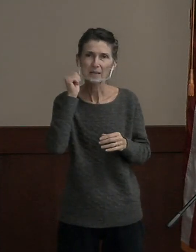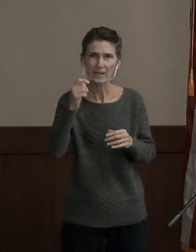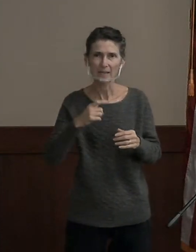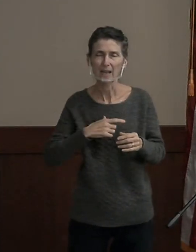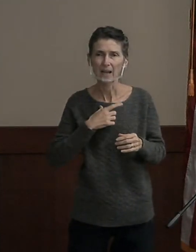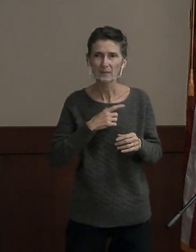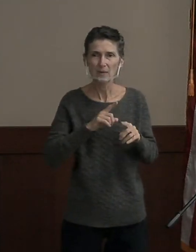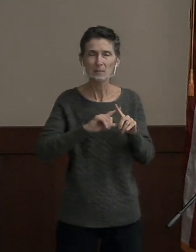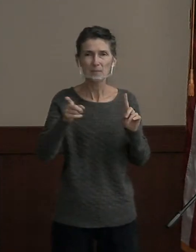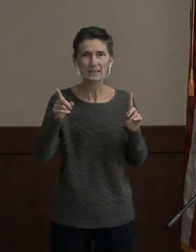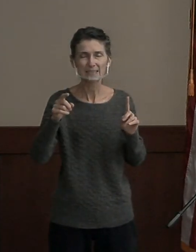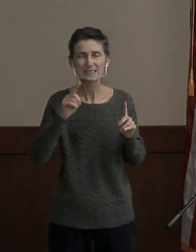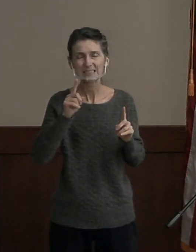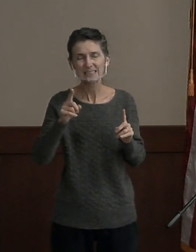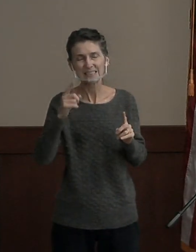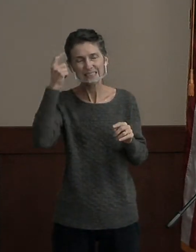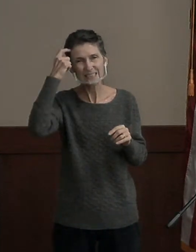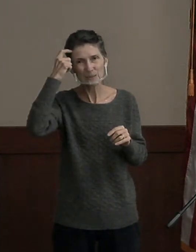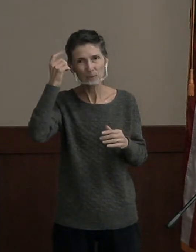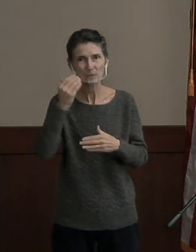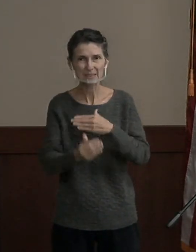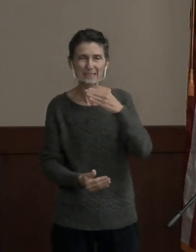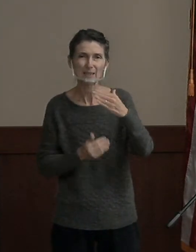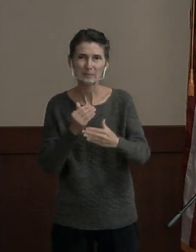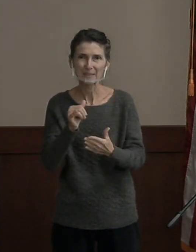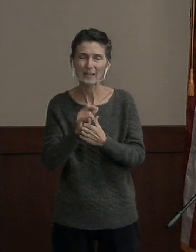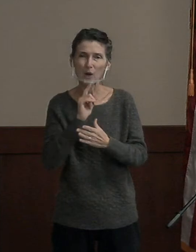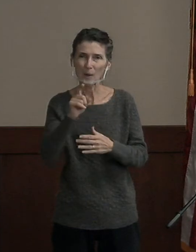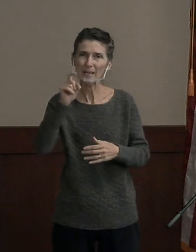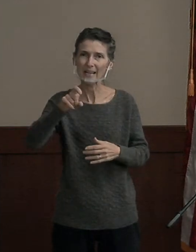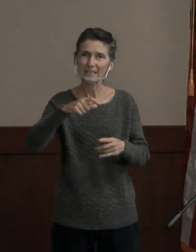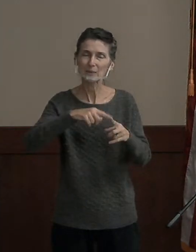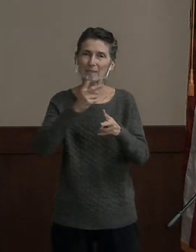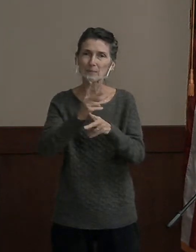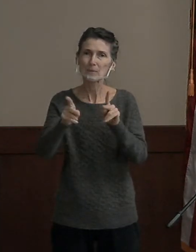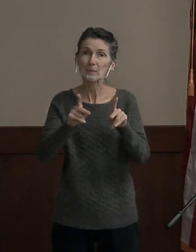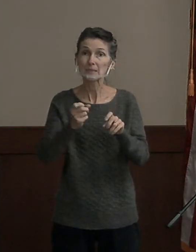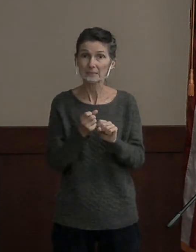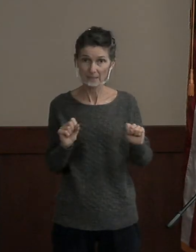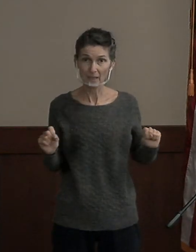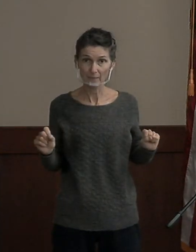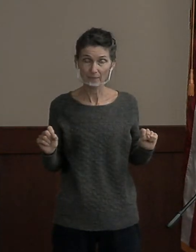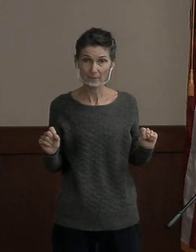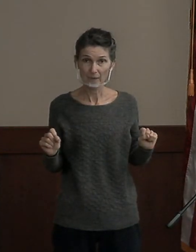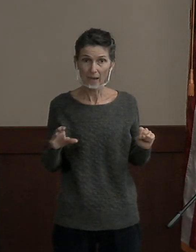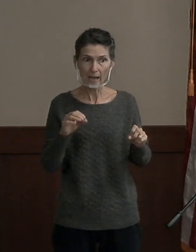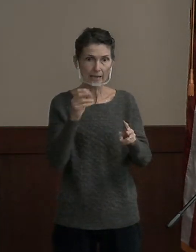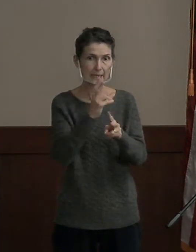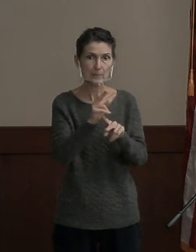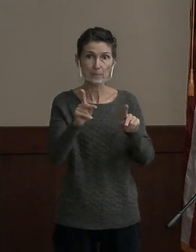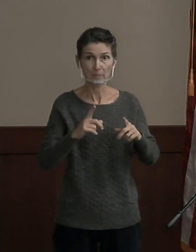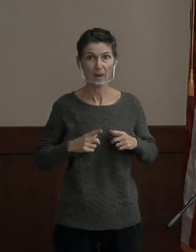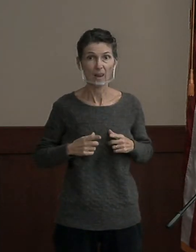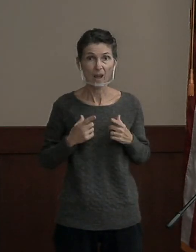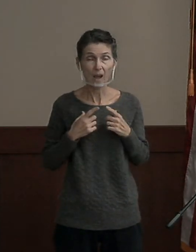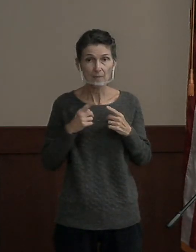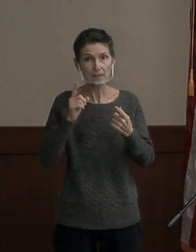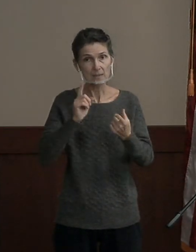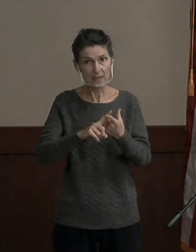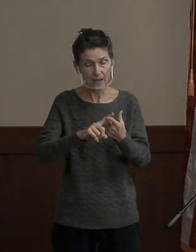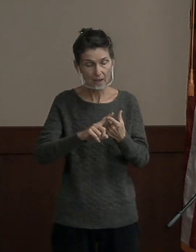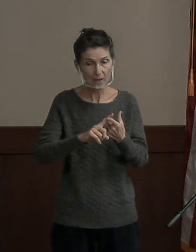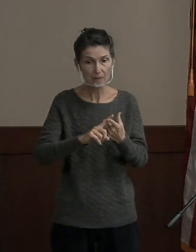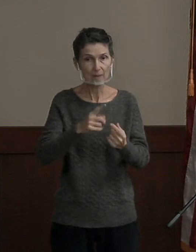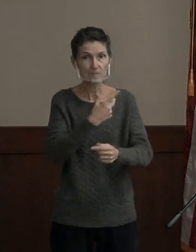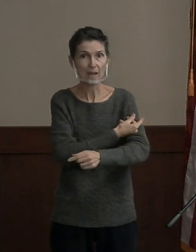these are sensible steps that are necessary to keep people safe and, frankly, to keep people alive until the vaccine is